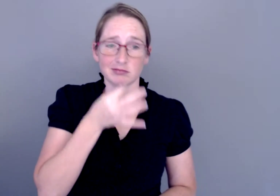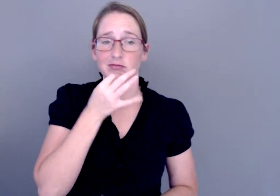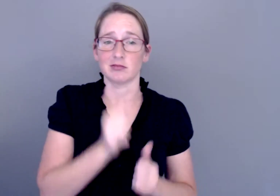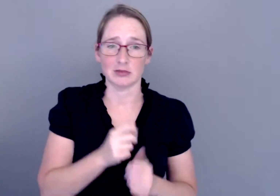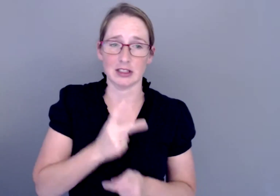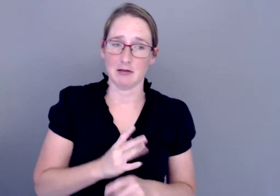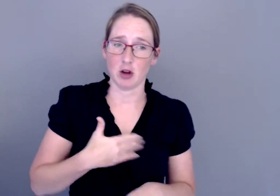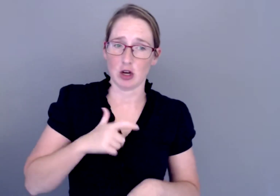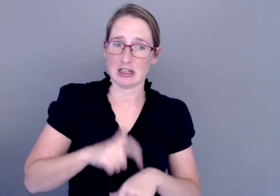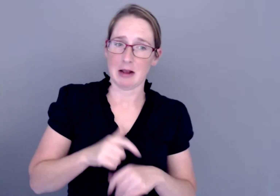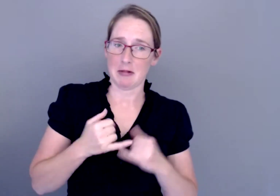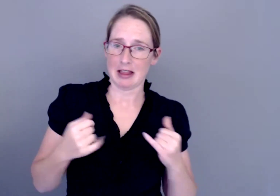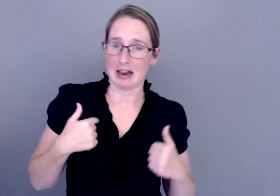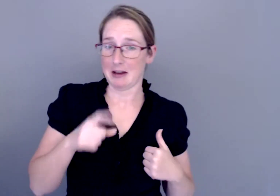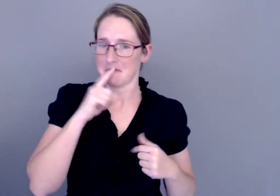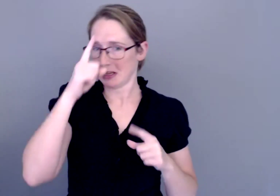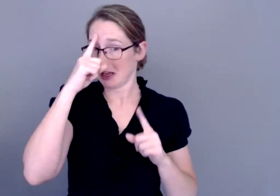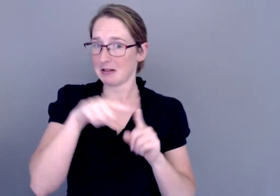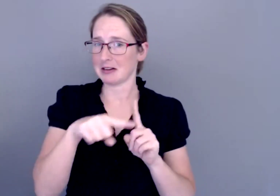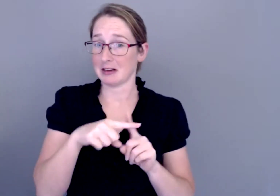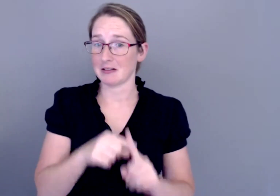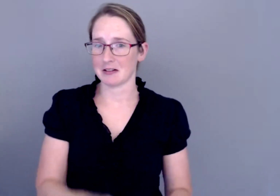our timeline right now. So I'm optimistic.